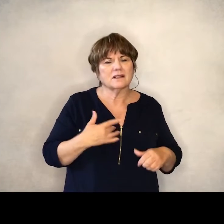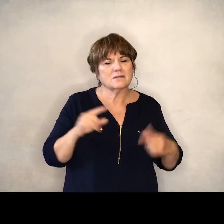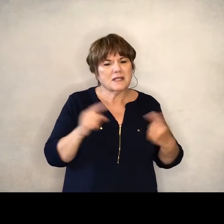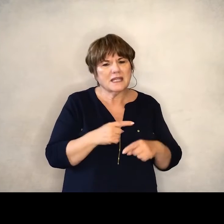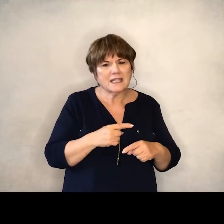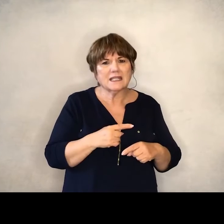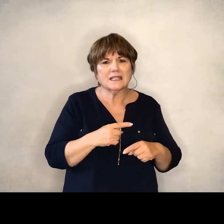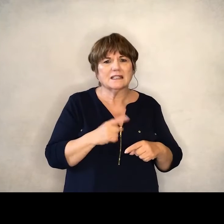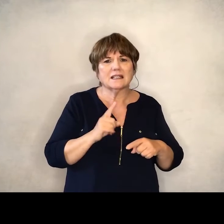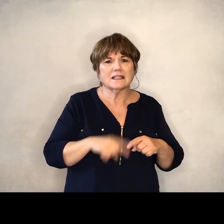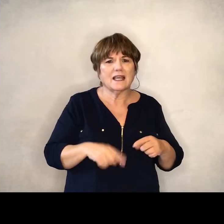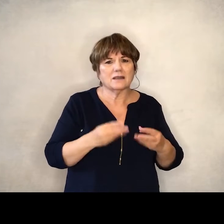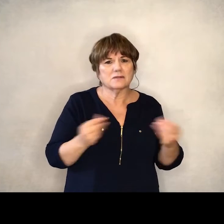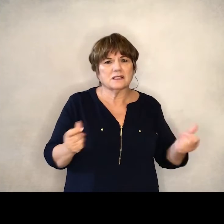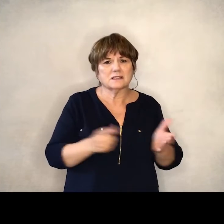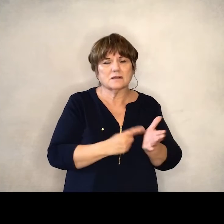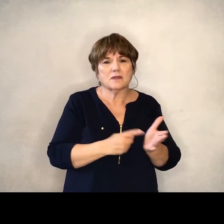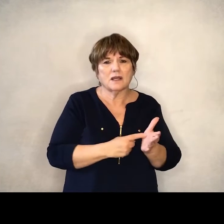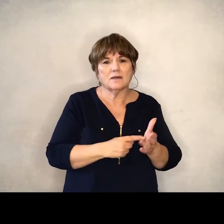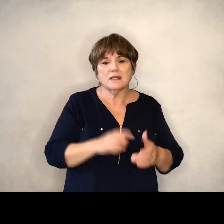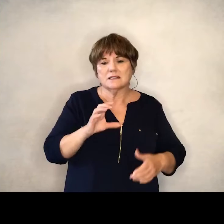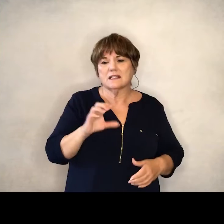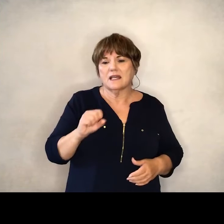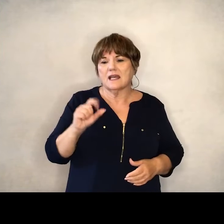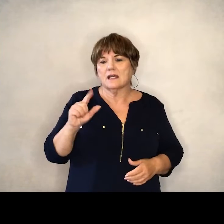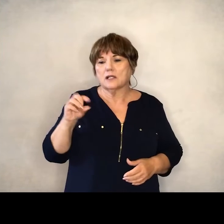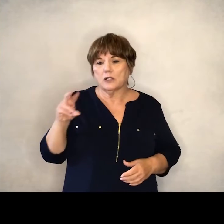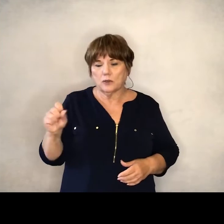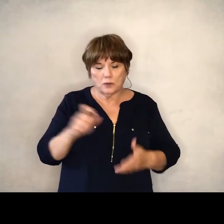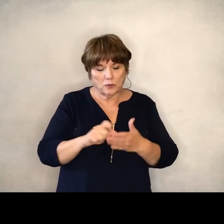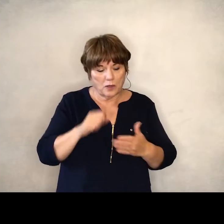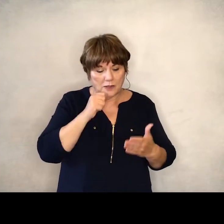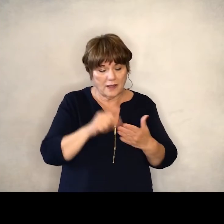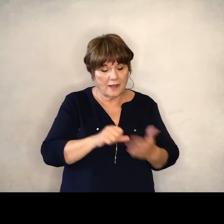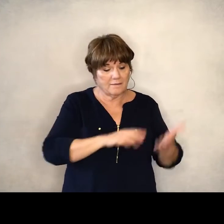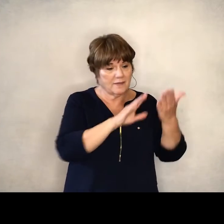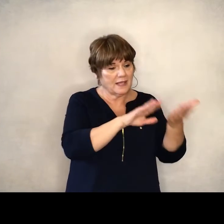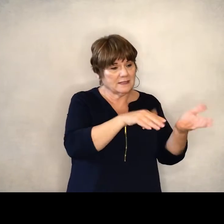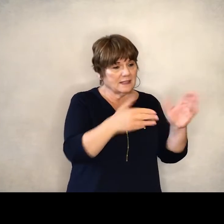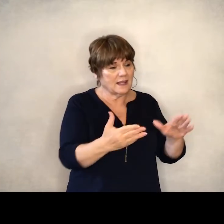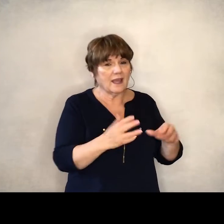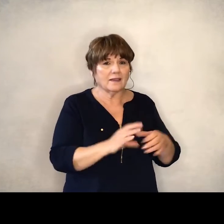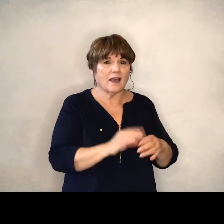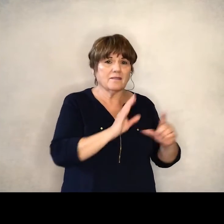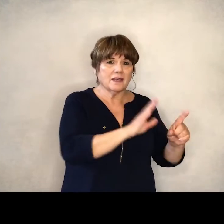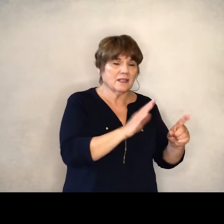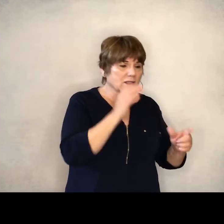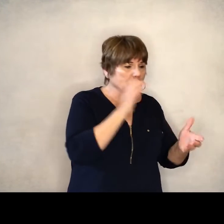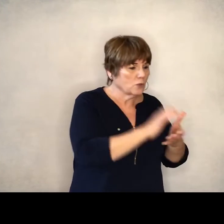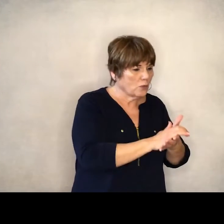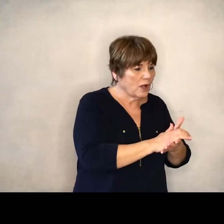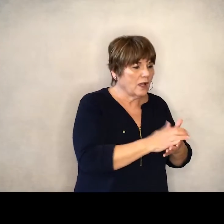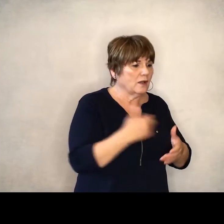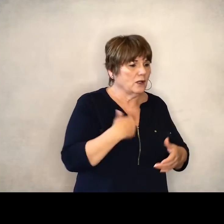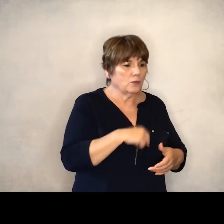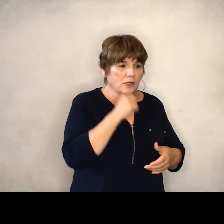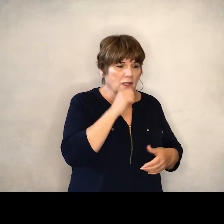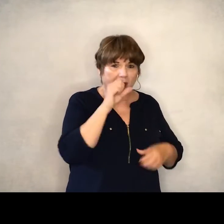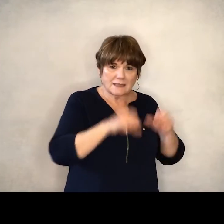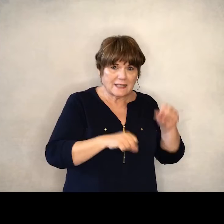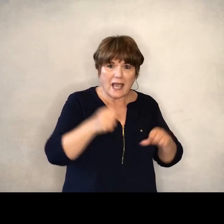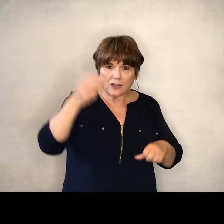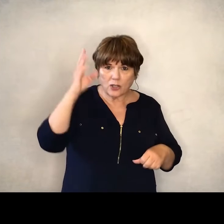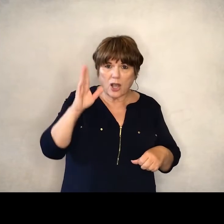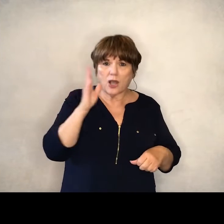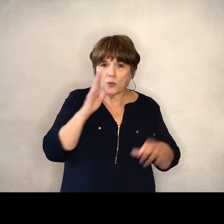As C.S. Lewis wrote in a letter when he was facing the death of his wife, we are not necessarily doubting that God will do the